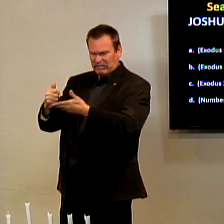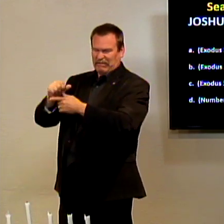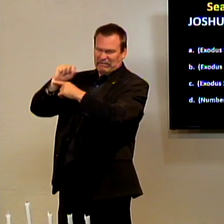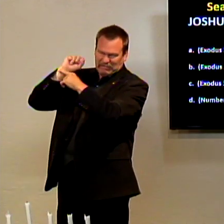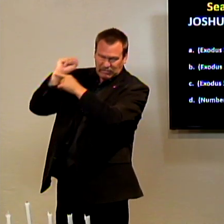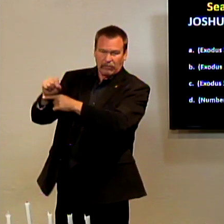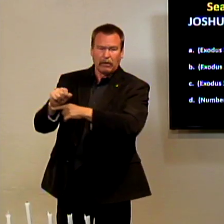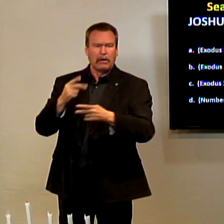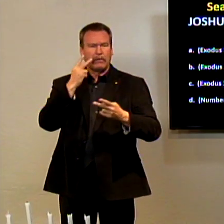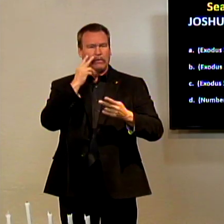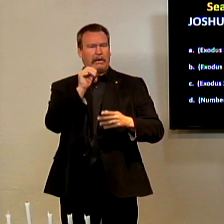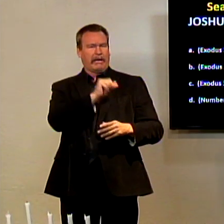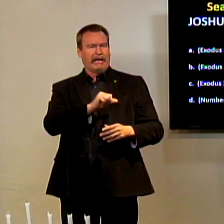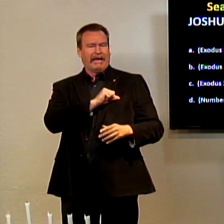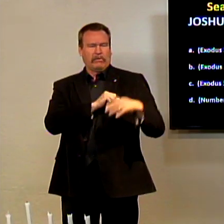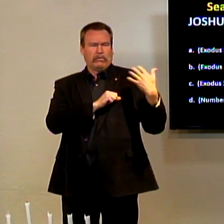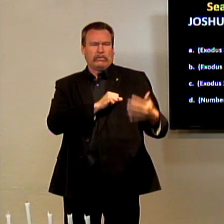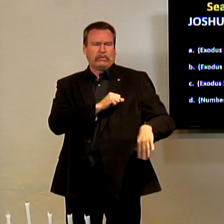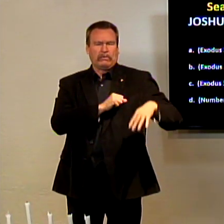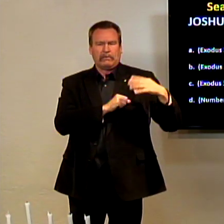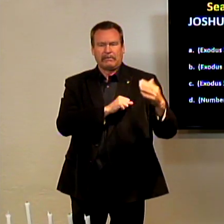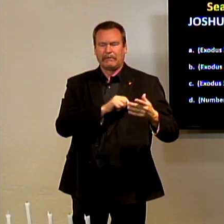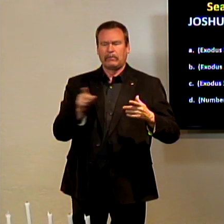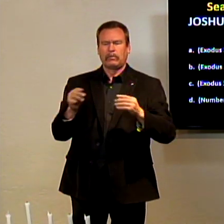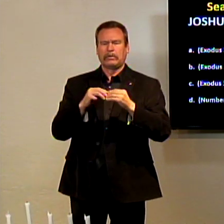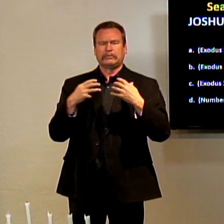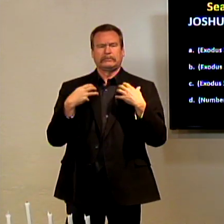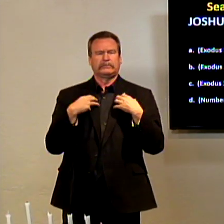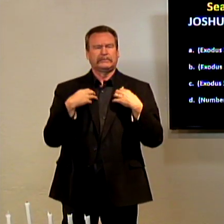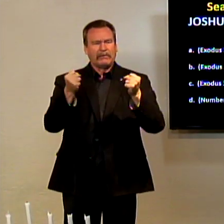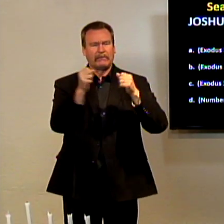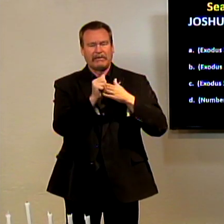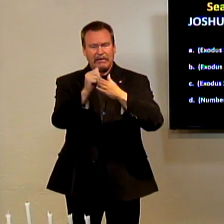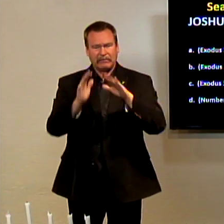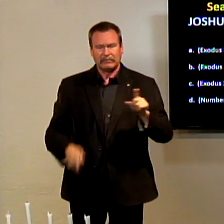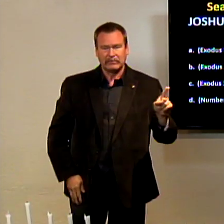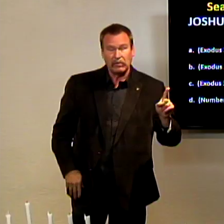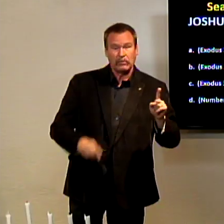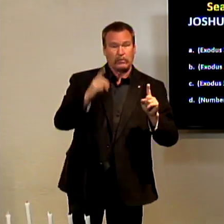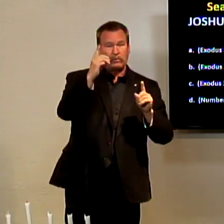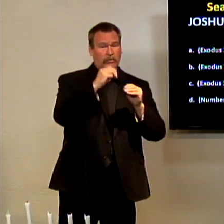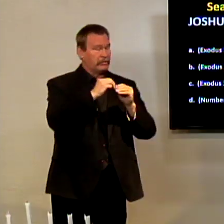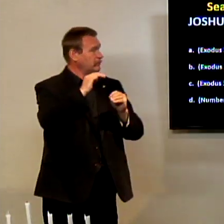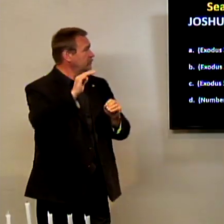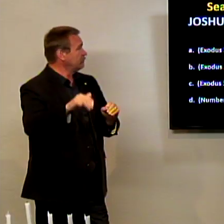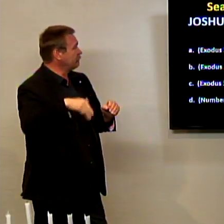we're going to stand against. We're going to defeat them. You see, this attitude they had was one of courage.